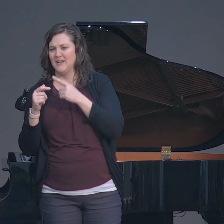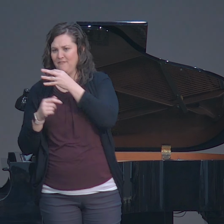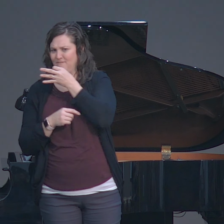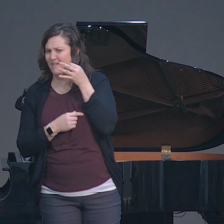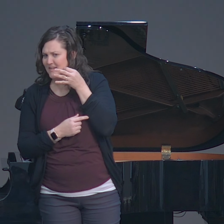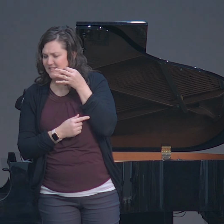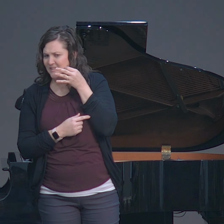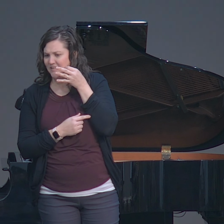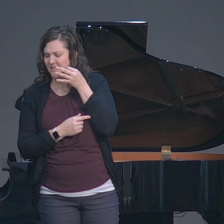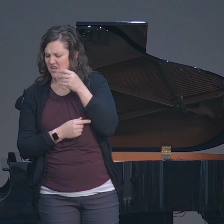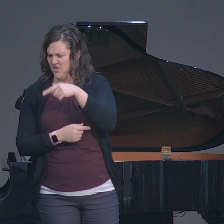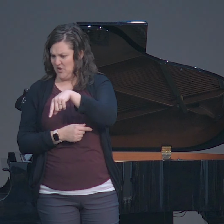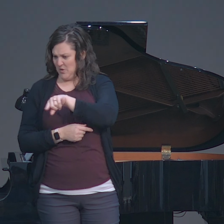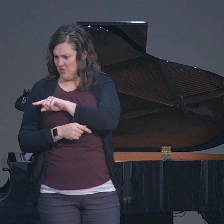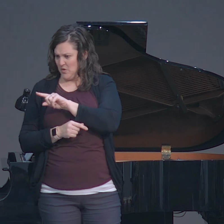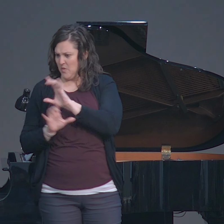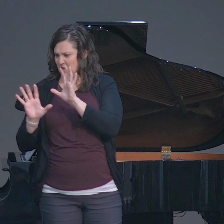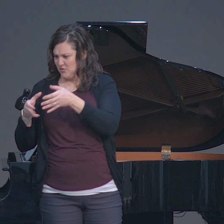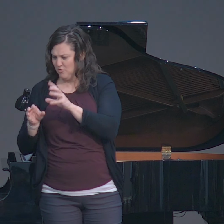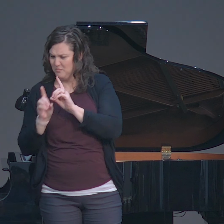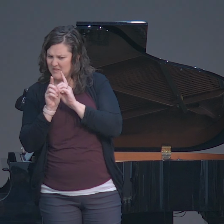disciples wants to know why.